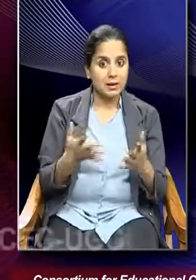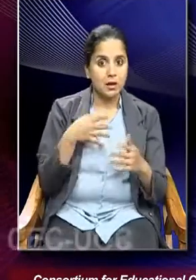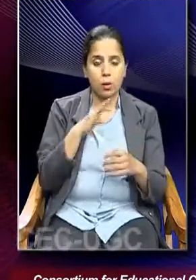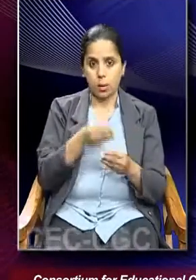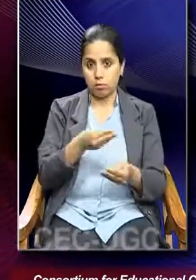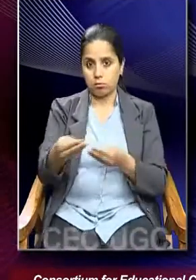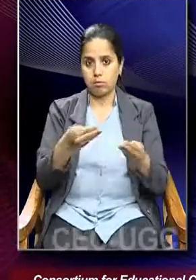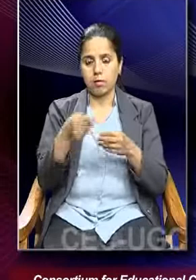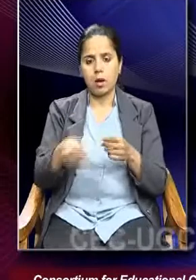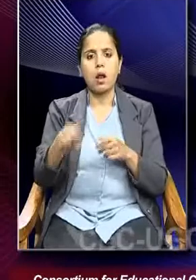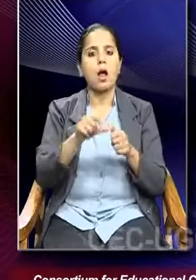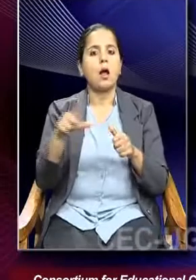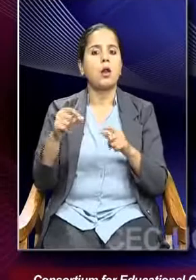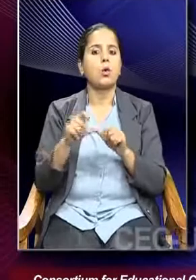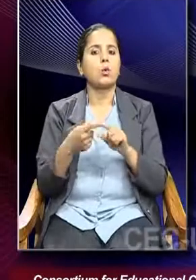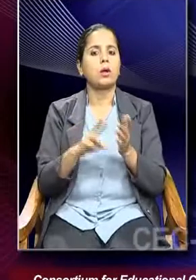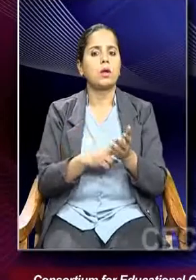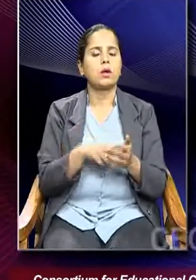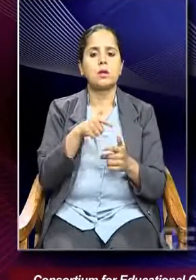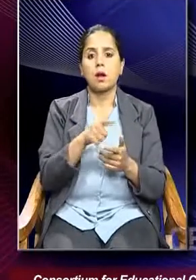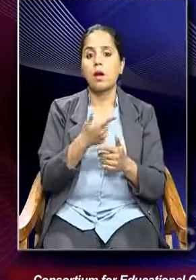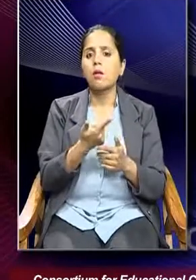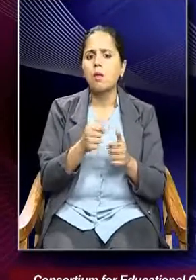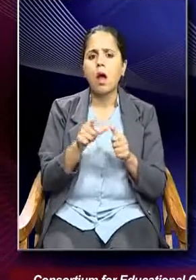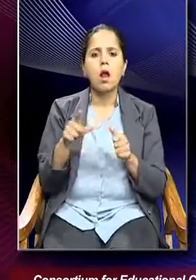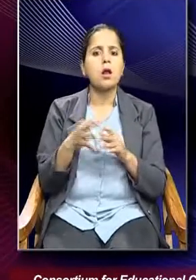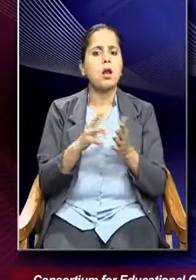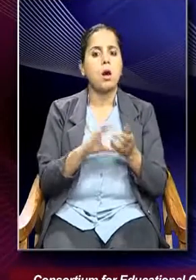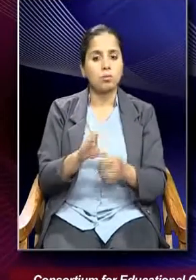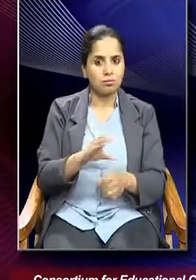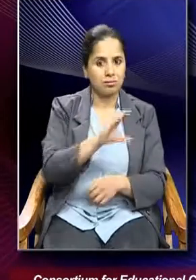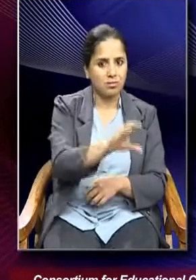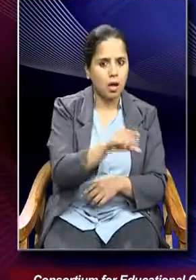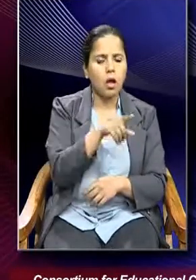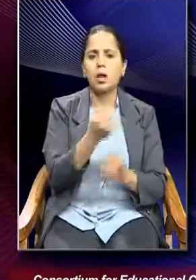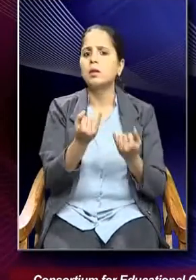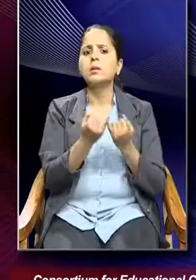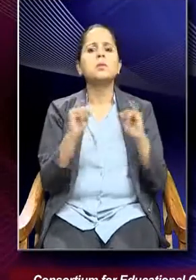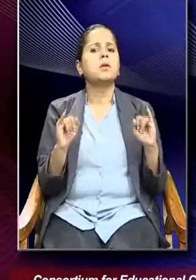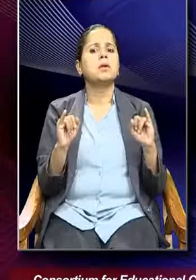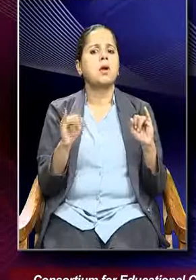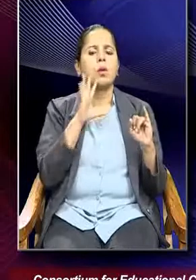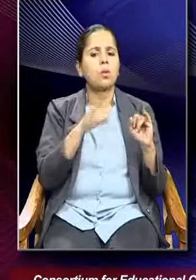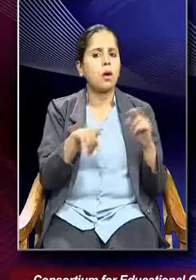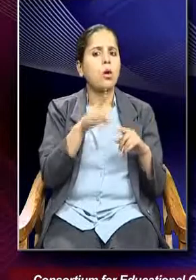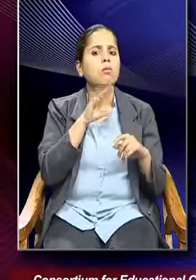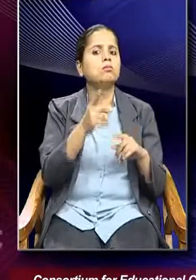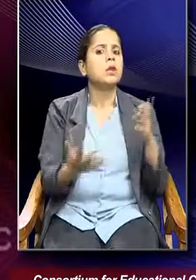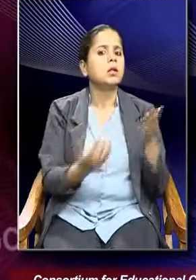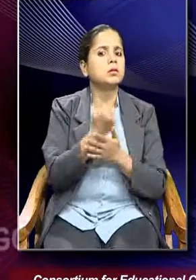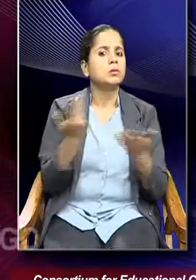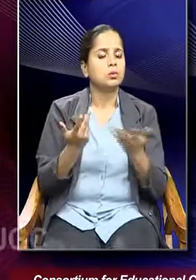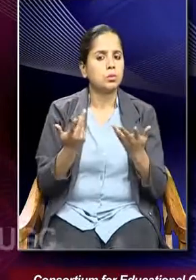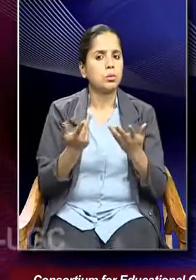of this kind of allowance was not, it was independent of what you are actually achieving